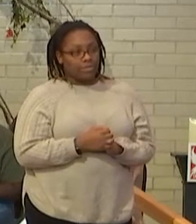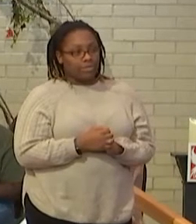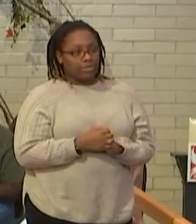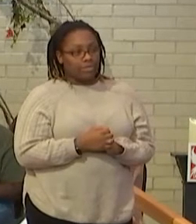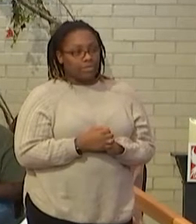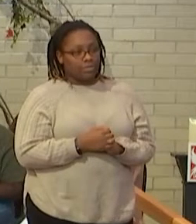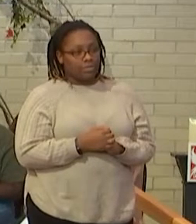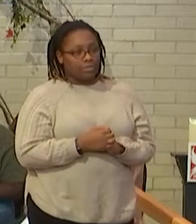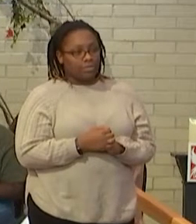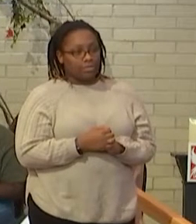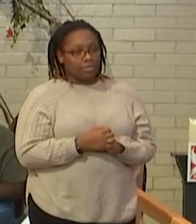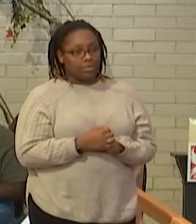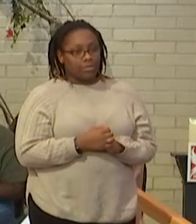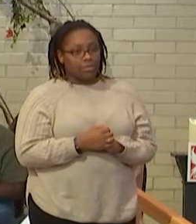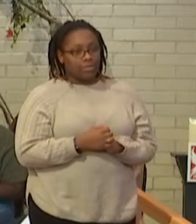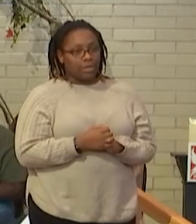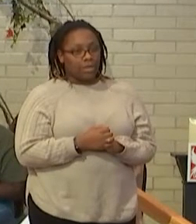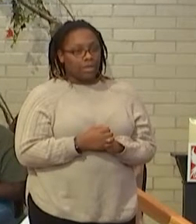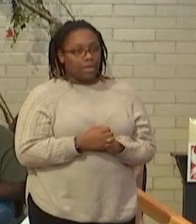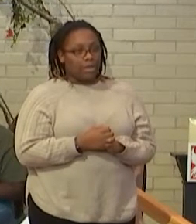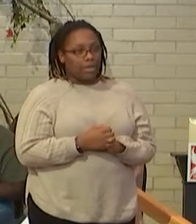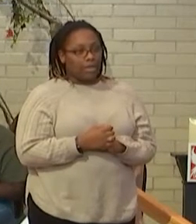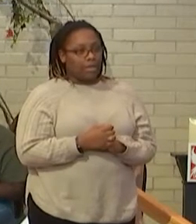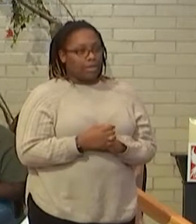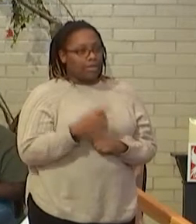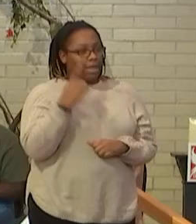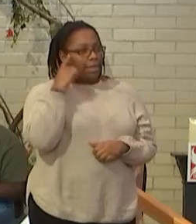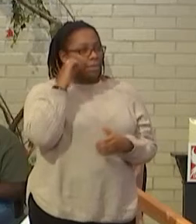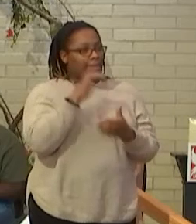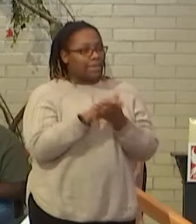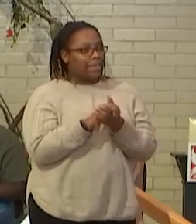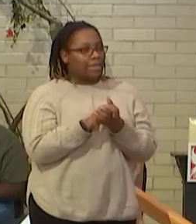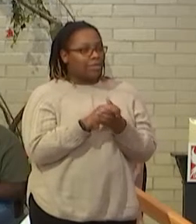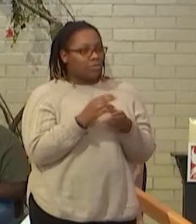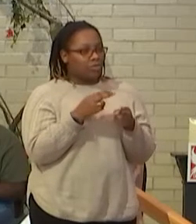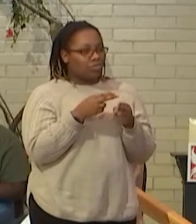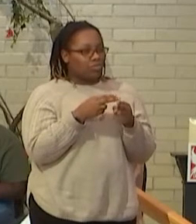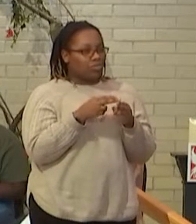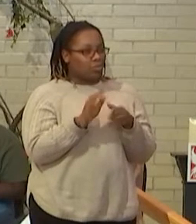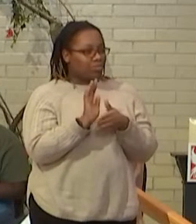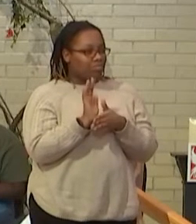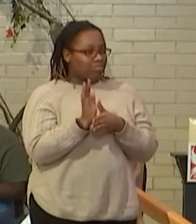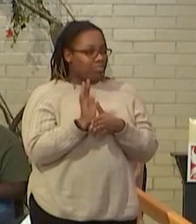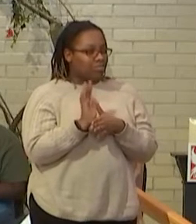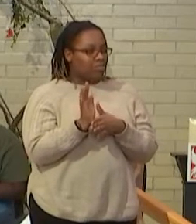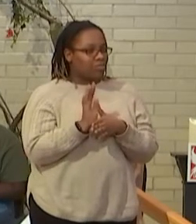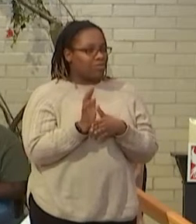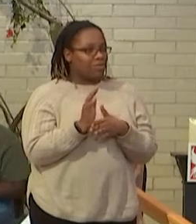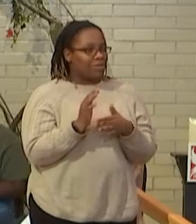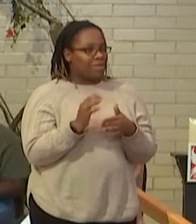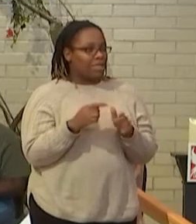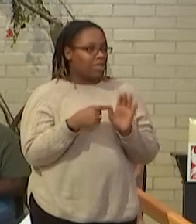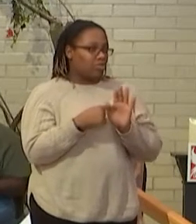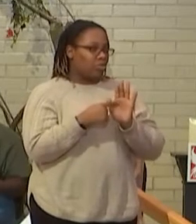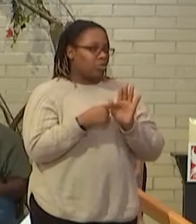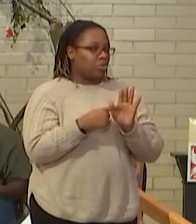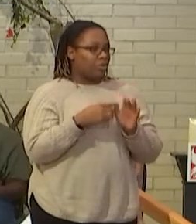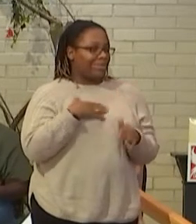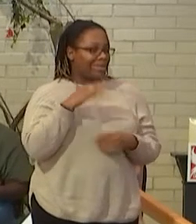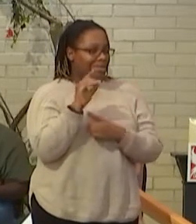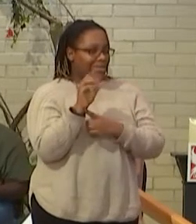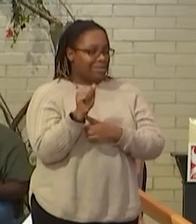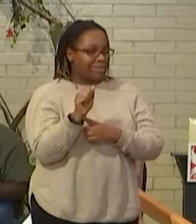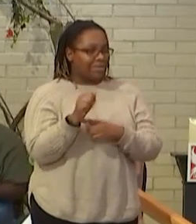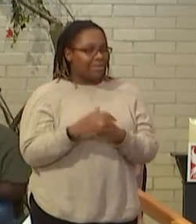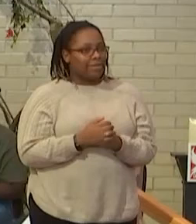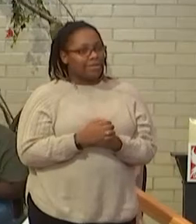brief clip in one of the Scream movies that I had the pleasure of watching with someone else who knew I had Tourette's.